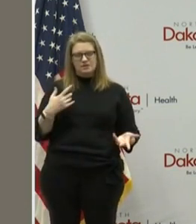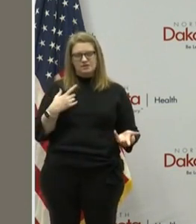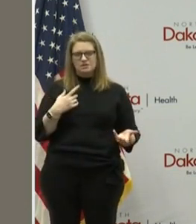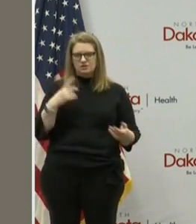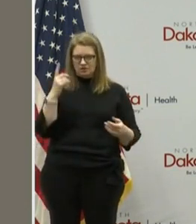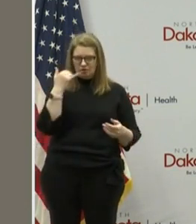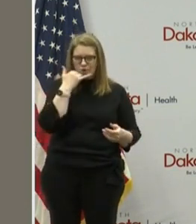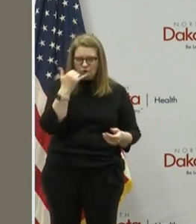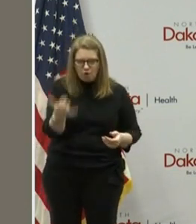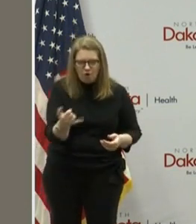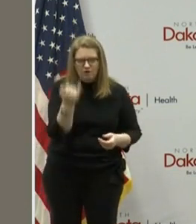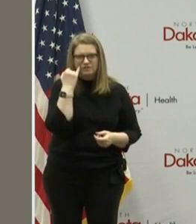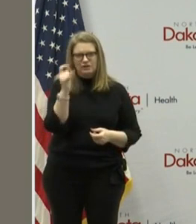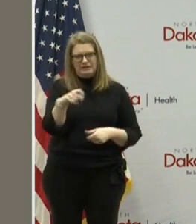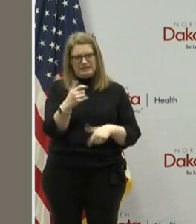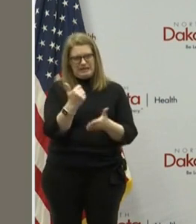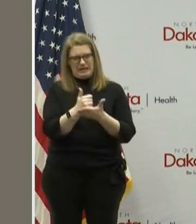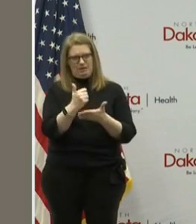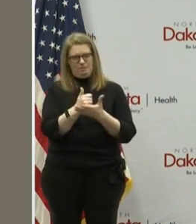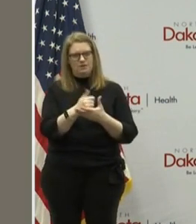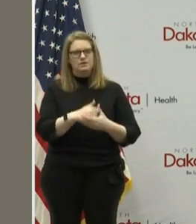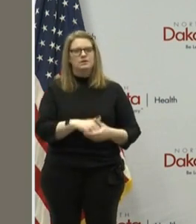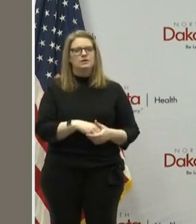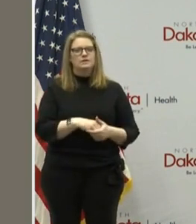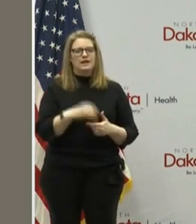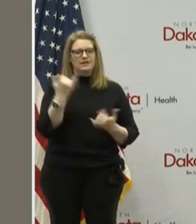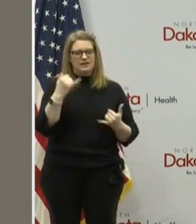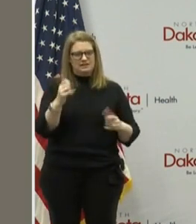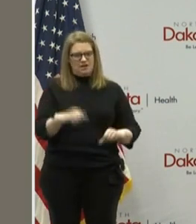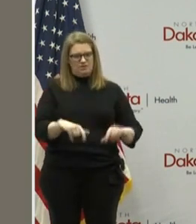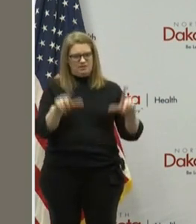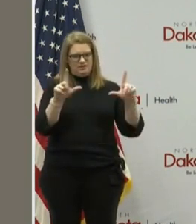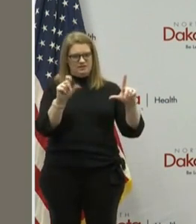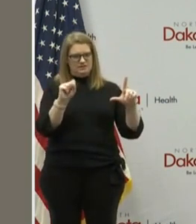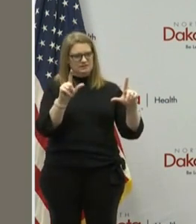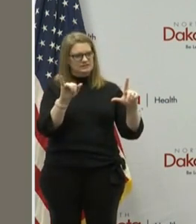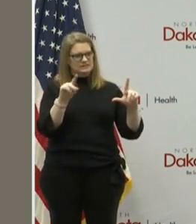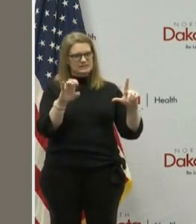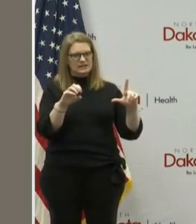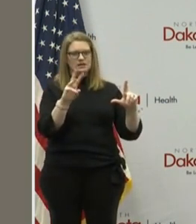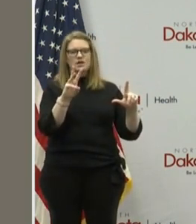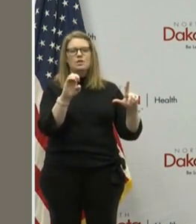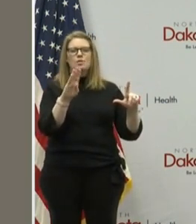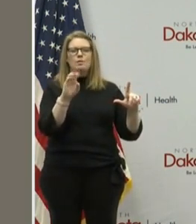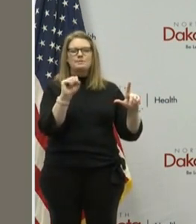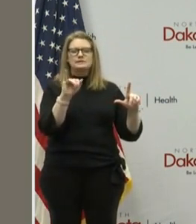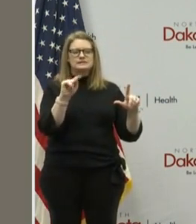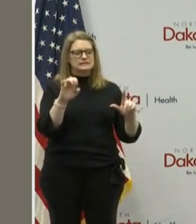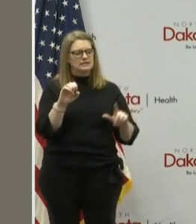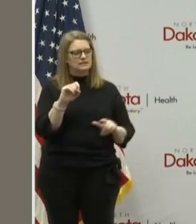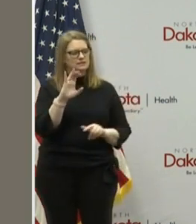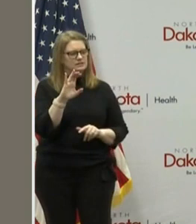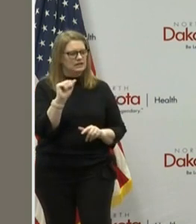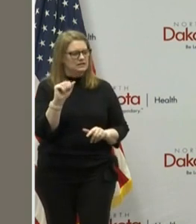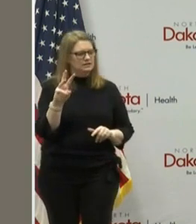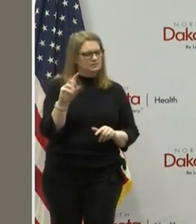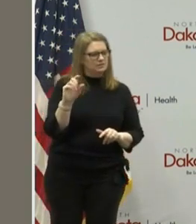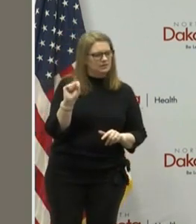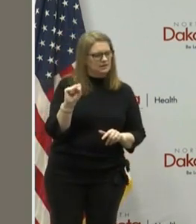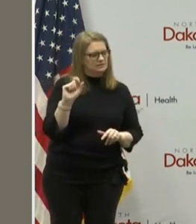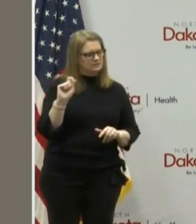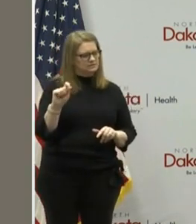and there is a place to go. I think we have up on the slide here the website,